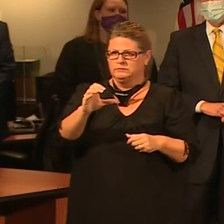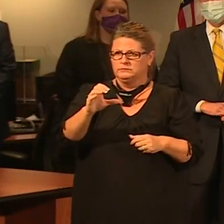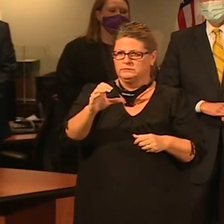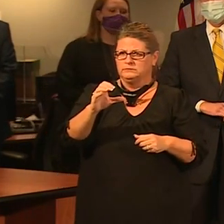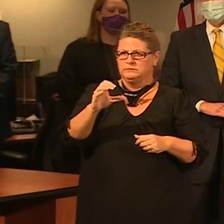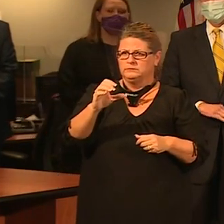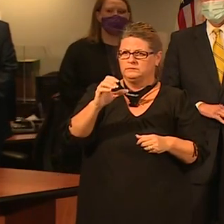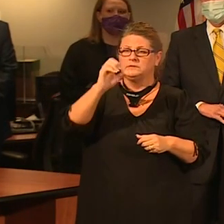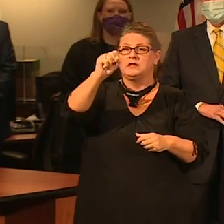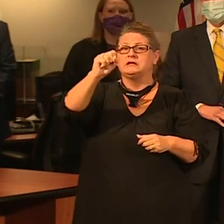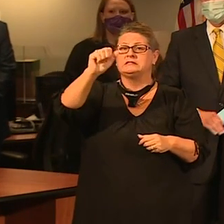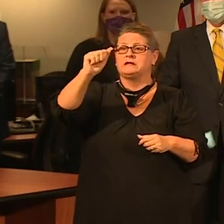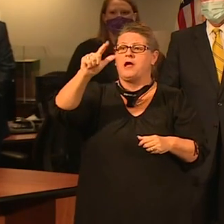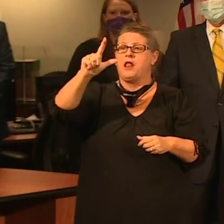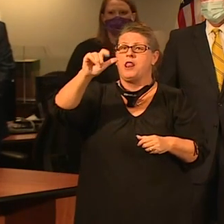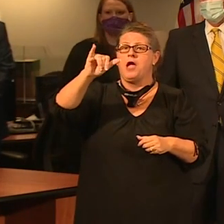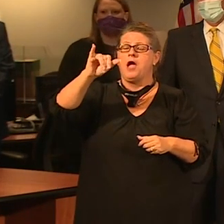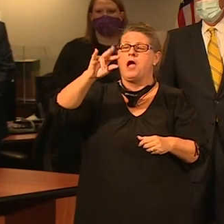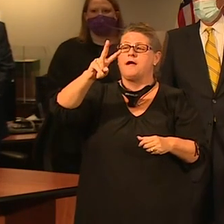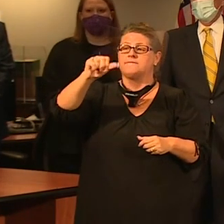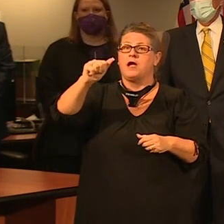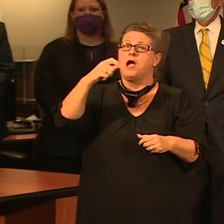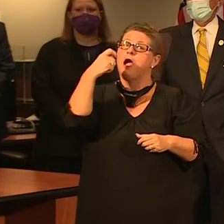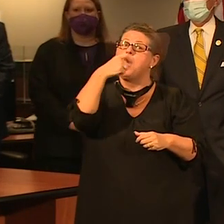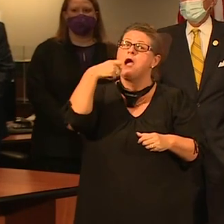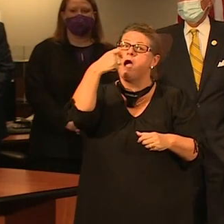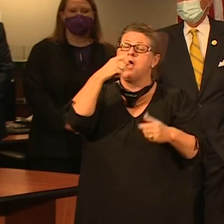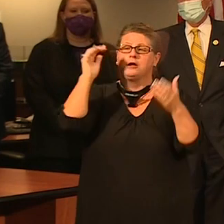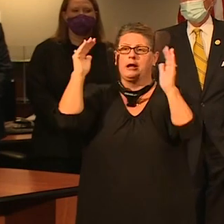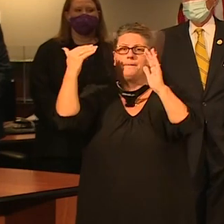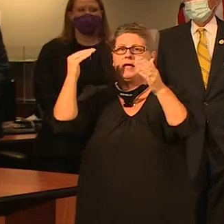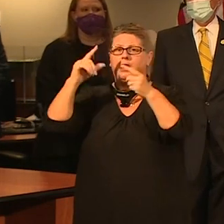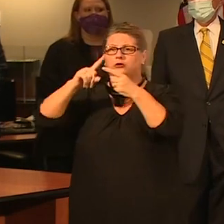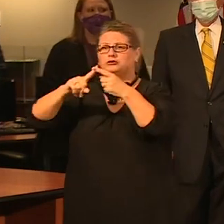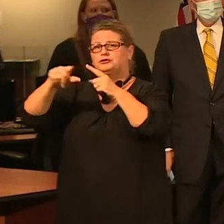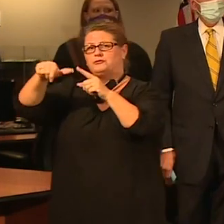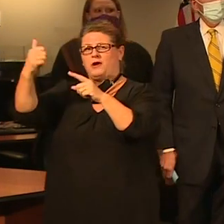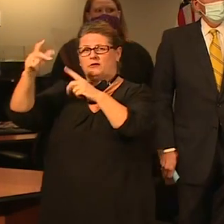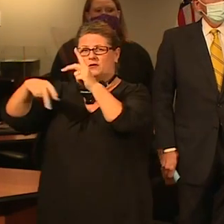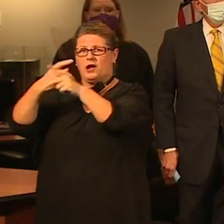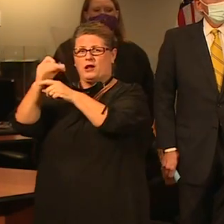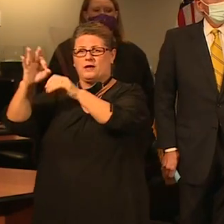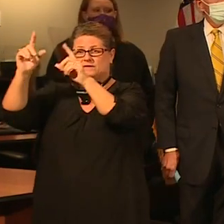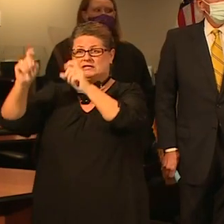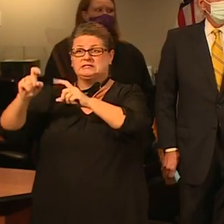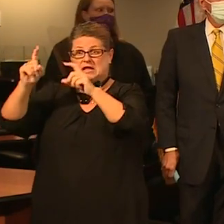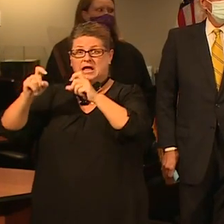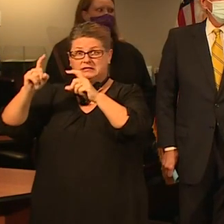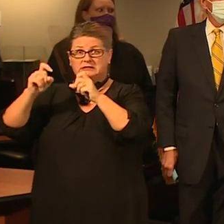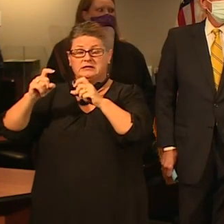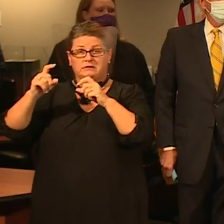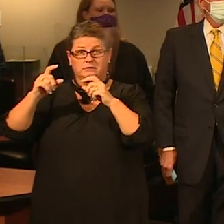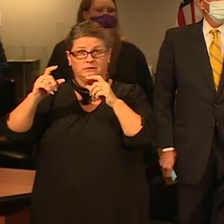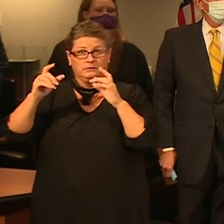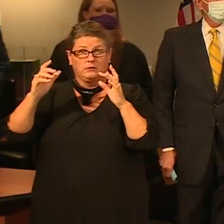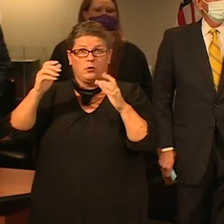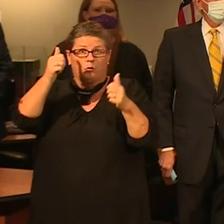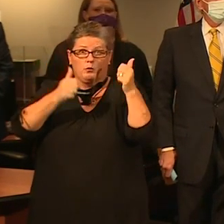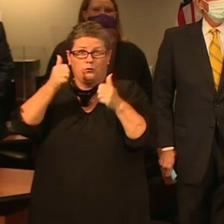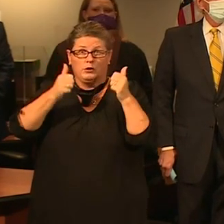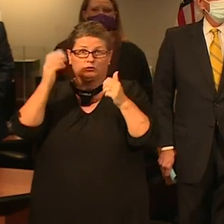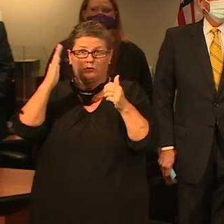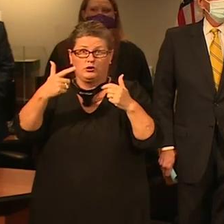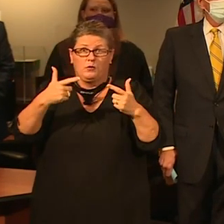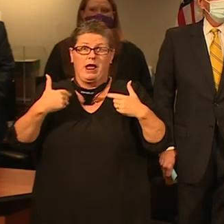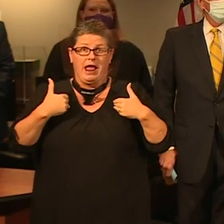widespread on the community level, and how accurate is saliva-based testing? Yes, there are plans to roll it out statewide and make